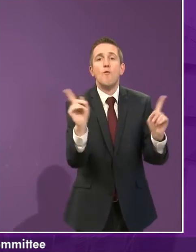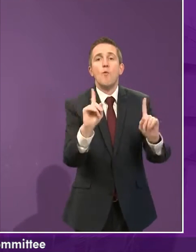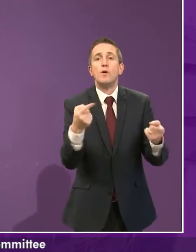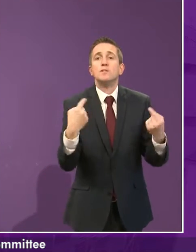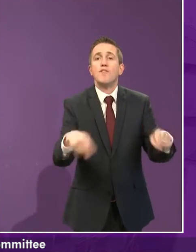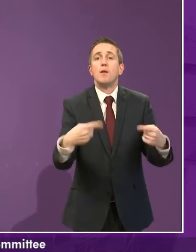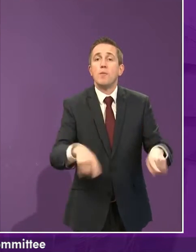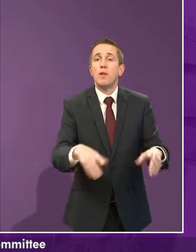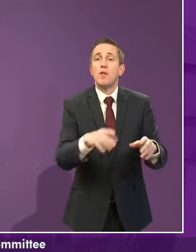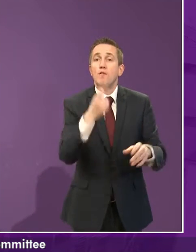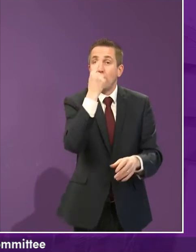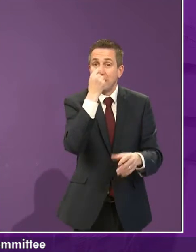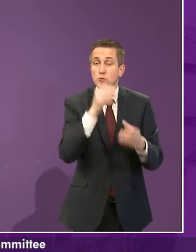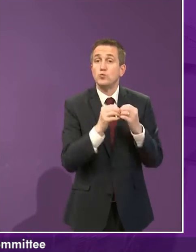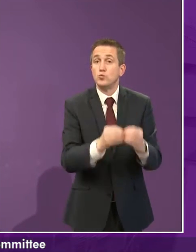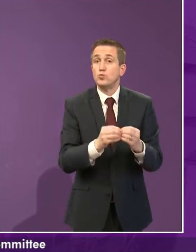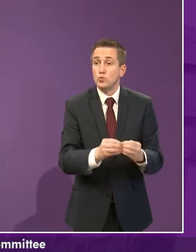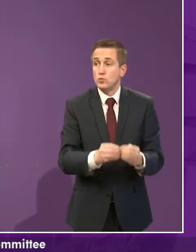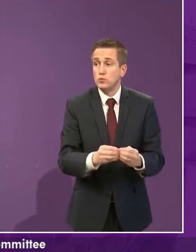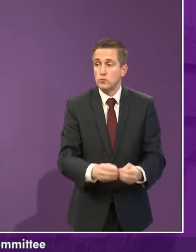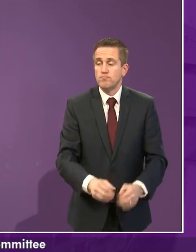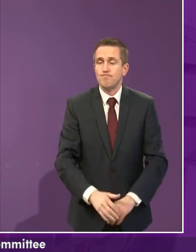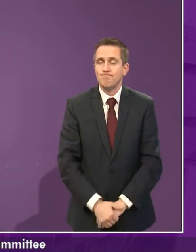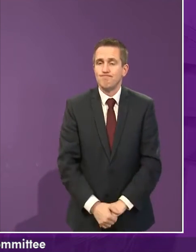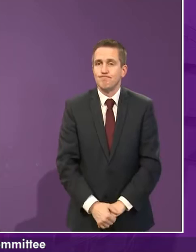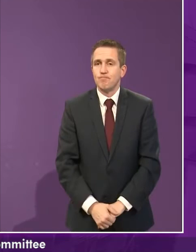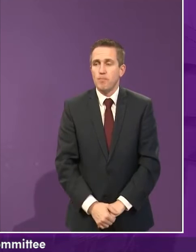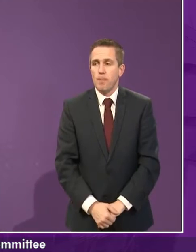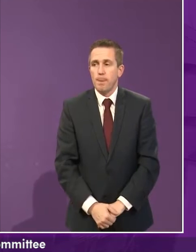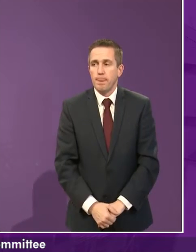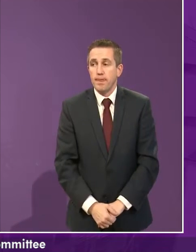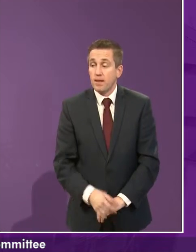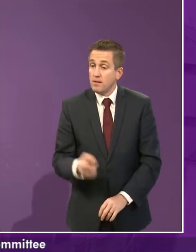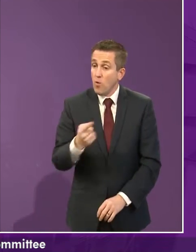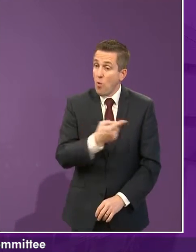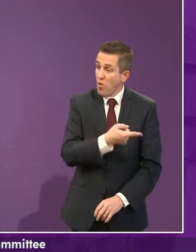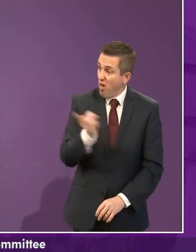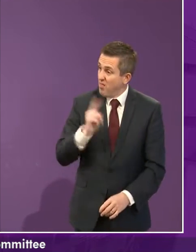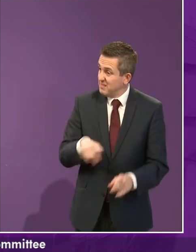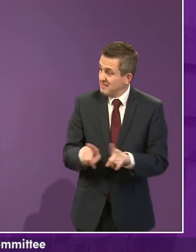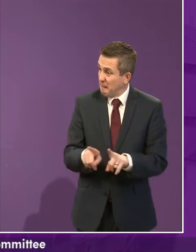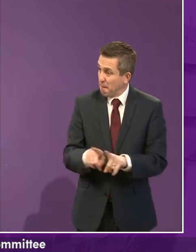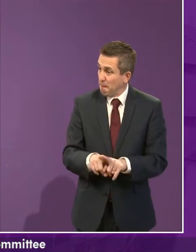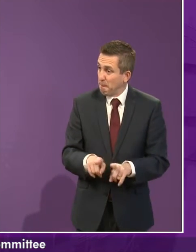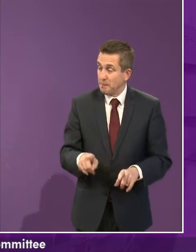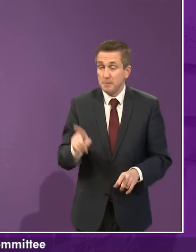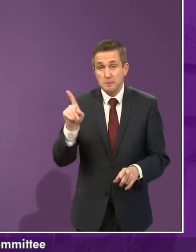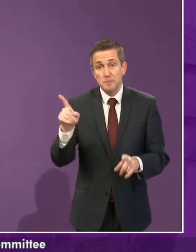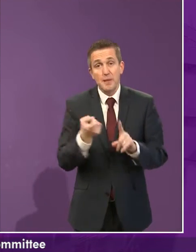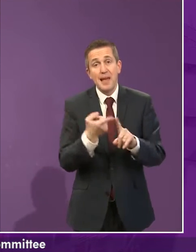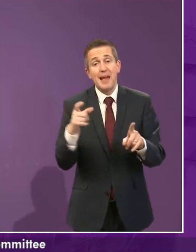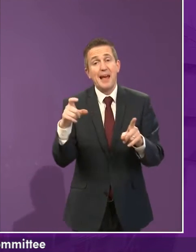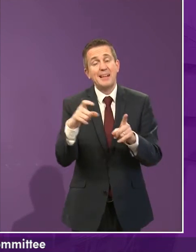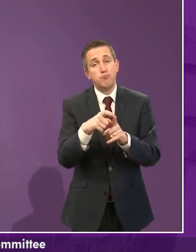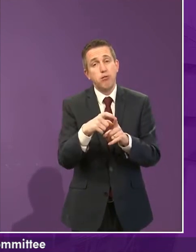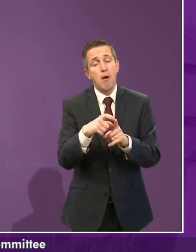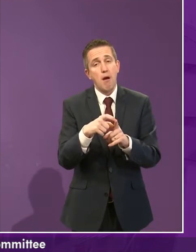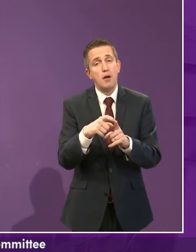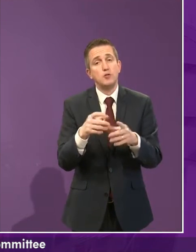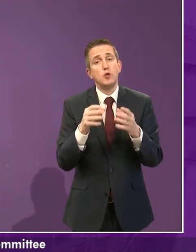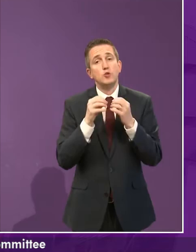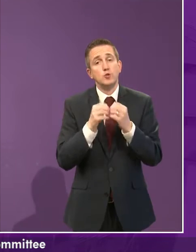students. Is that generally the position of the others, would you say? Certainly Edinburgh, the Student